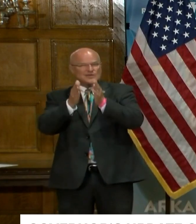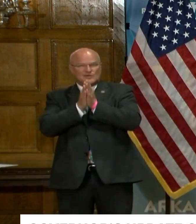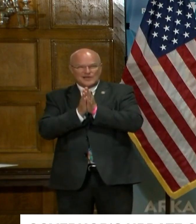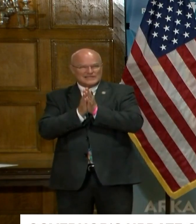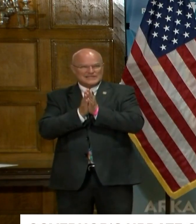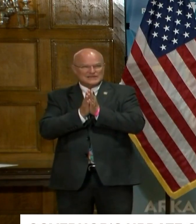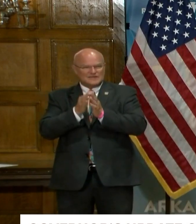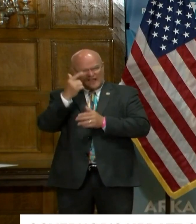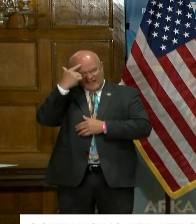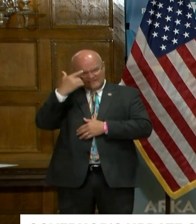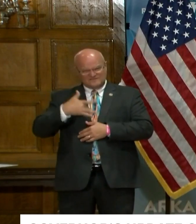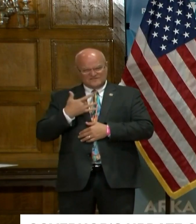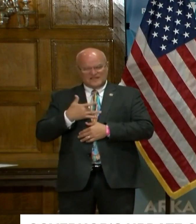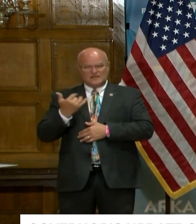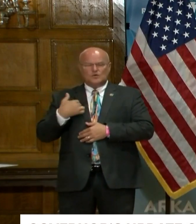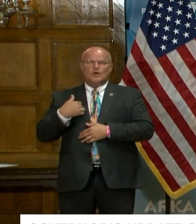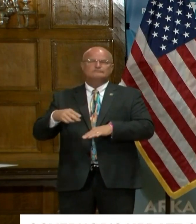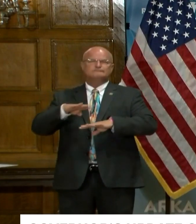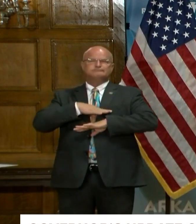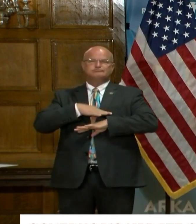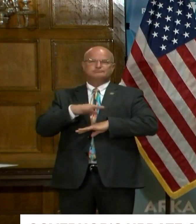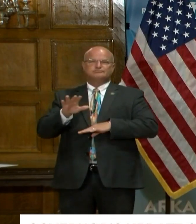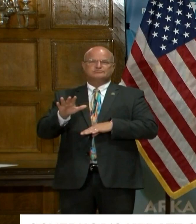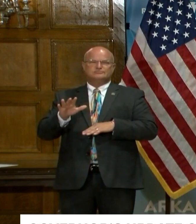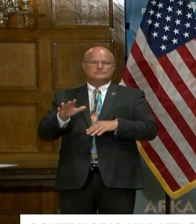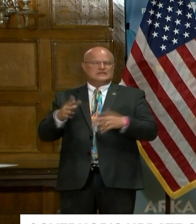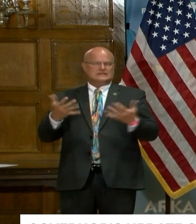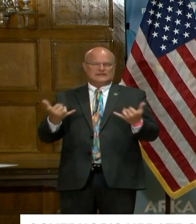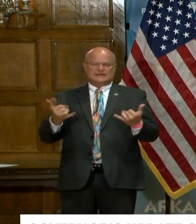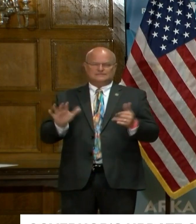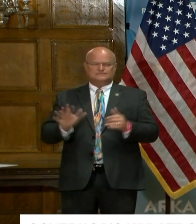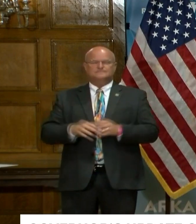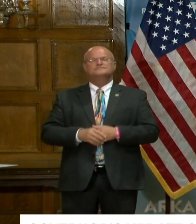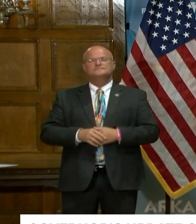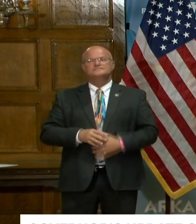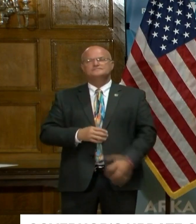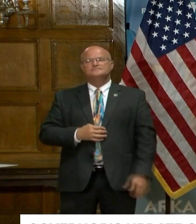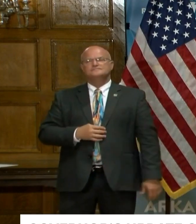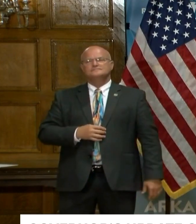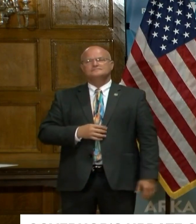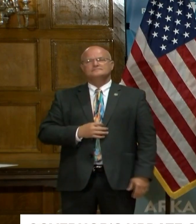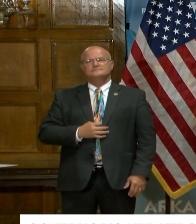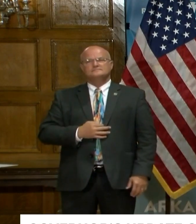them if I felt like we were totally sufficient and totally adequate.